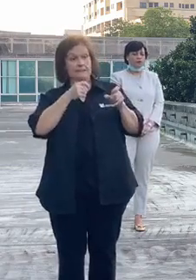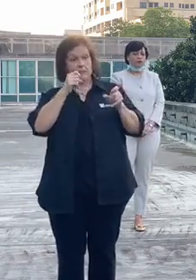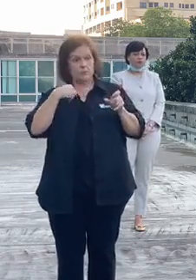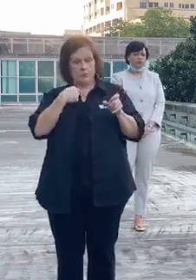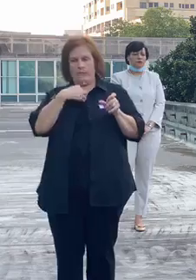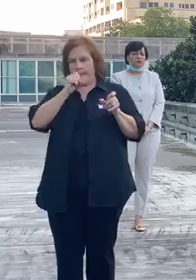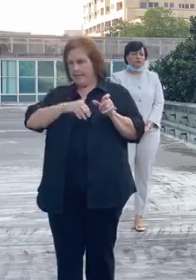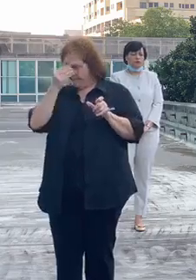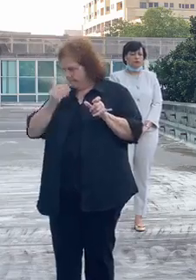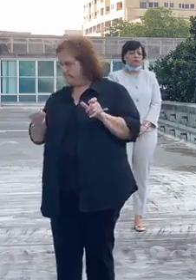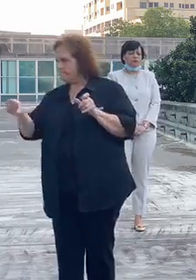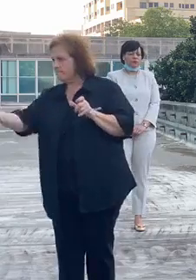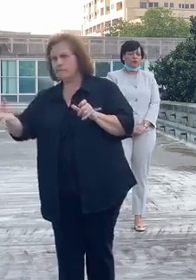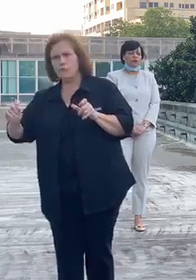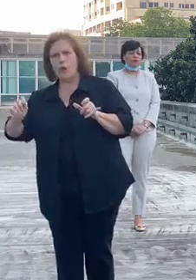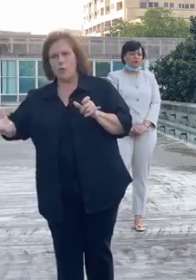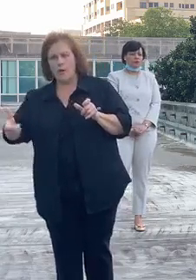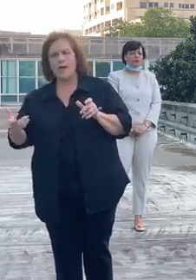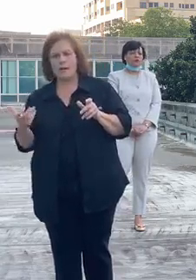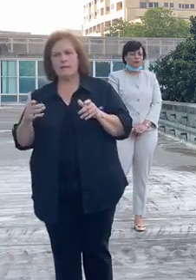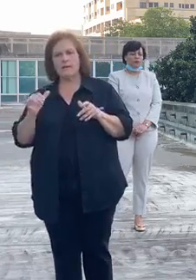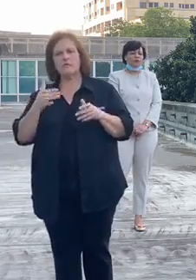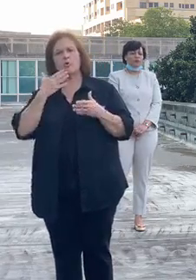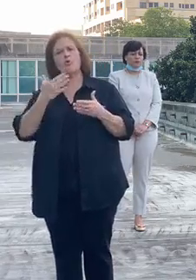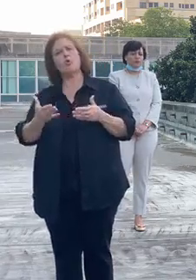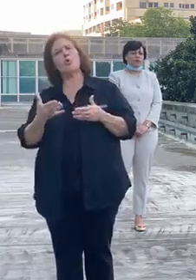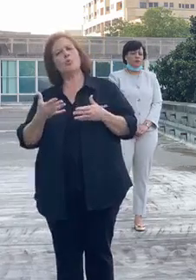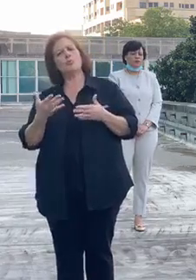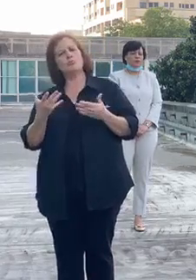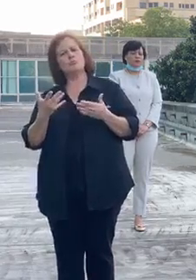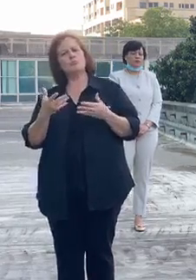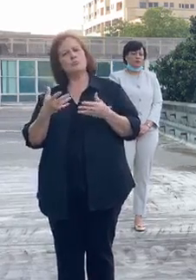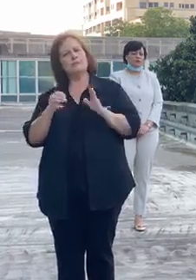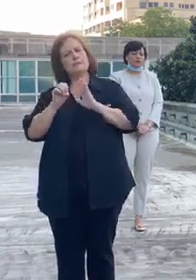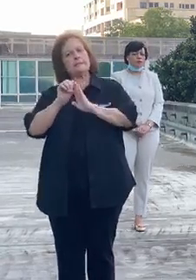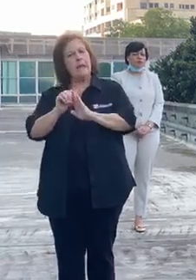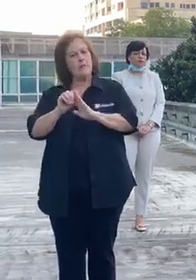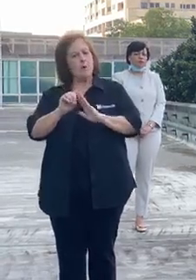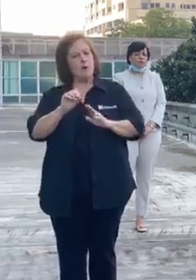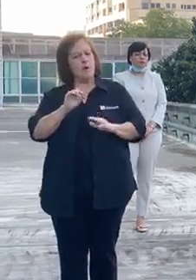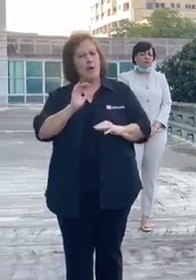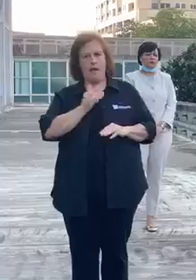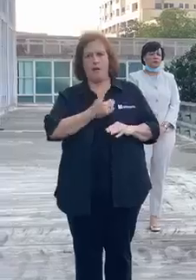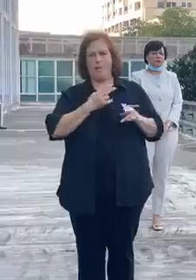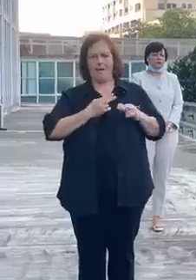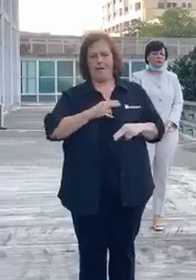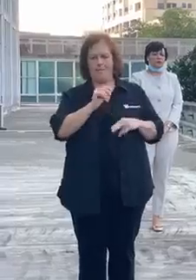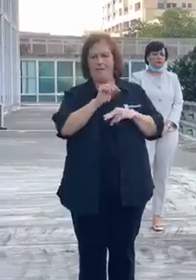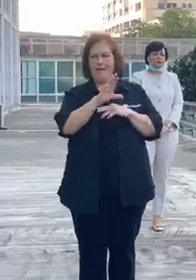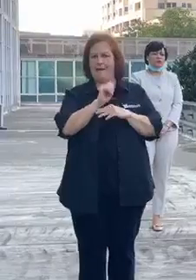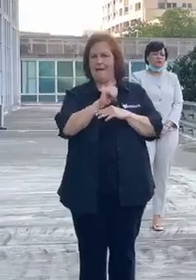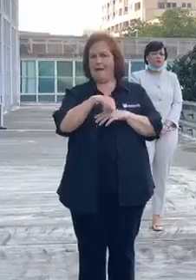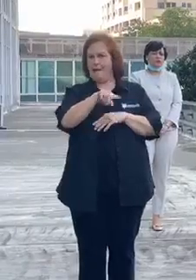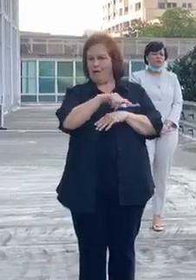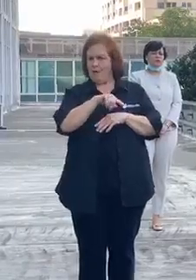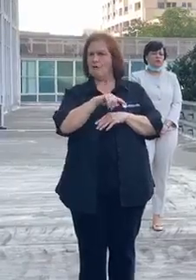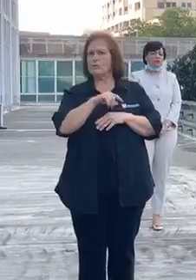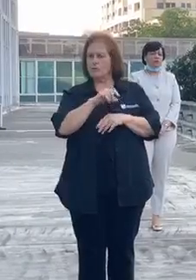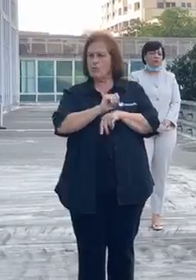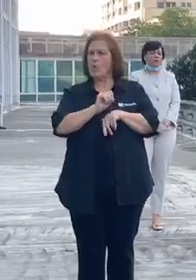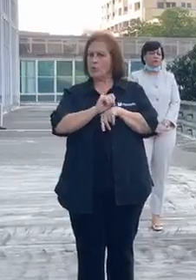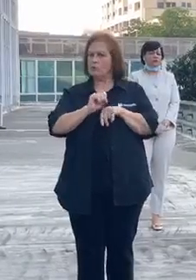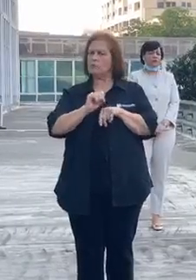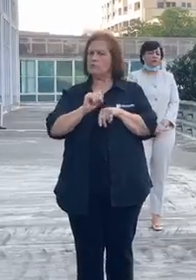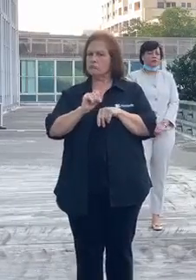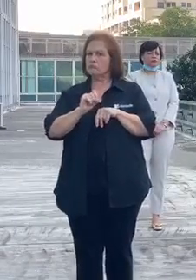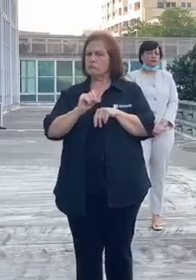more quickly has been great. So that's just another example of how our healthcare institutions are really stepping up and being flexible and